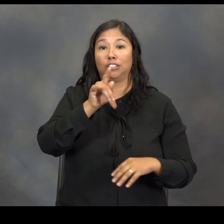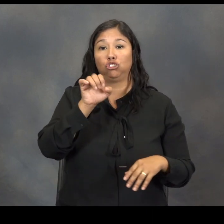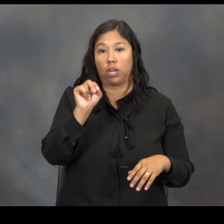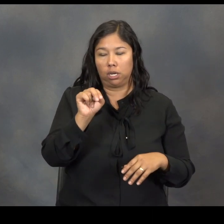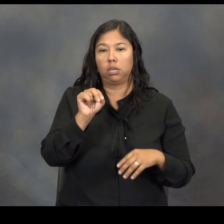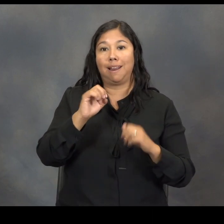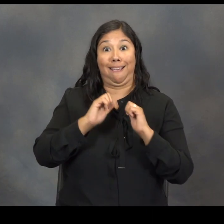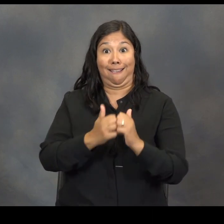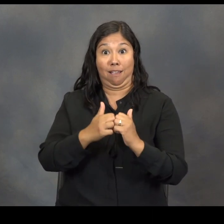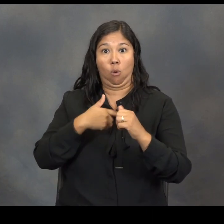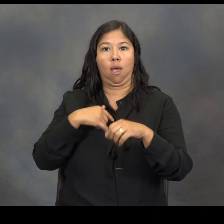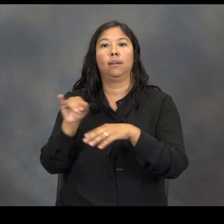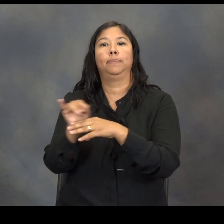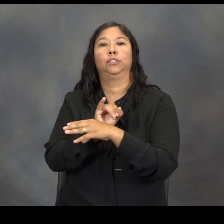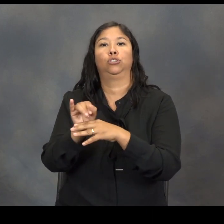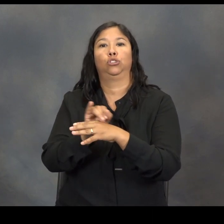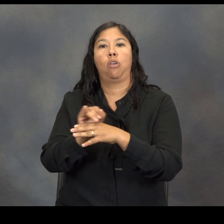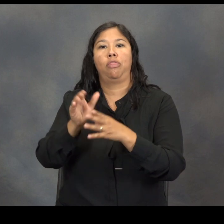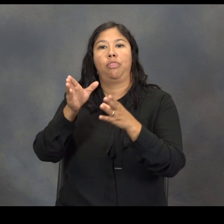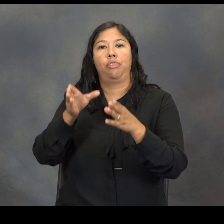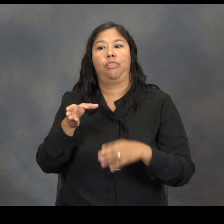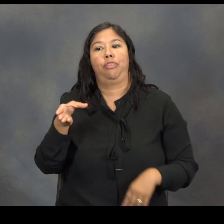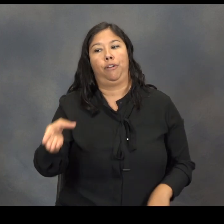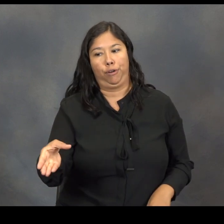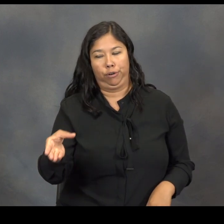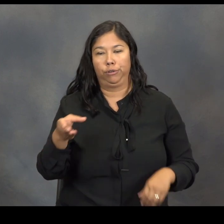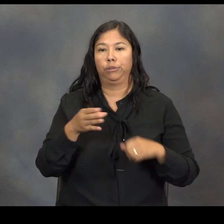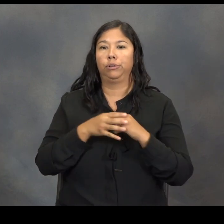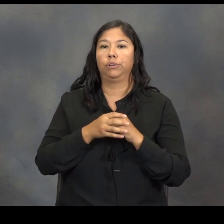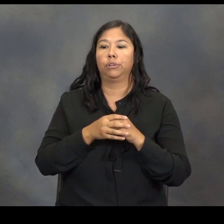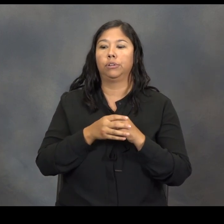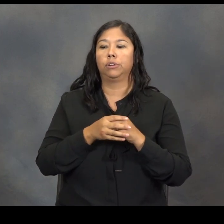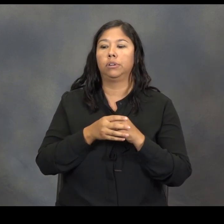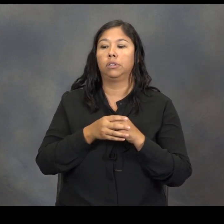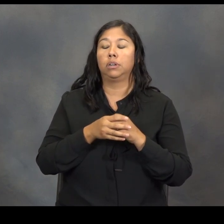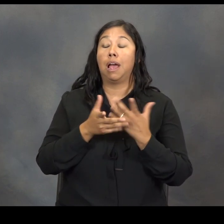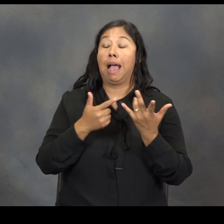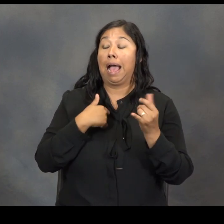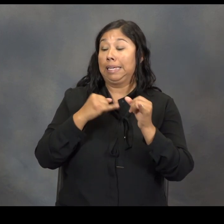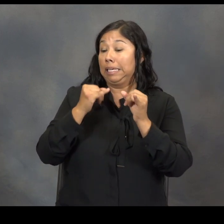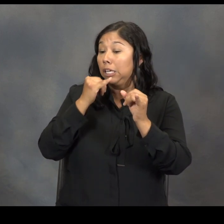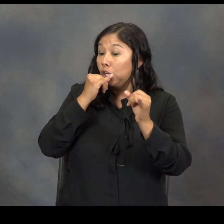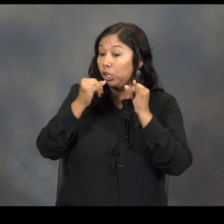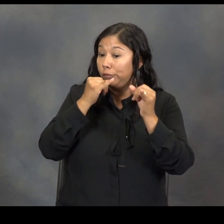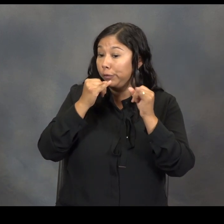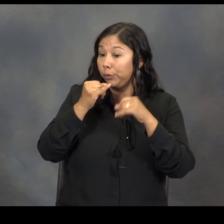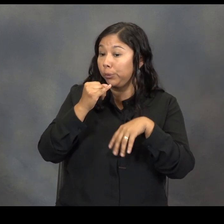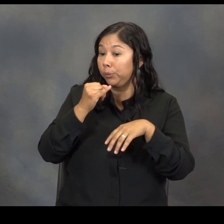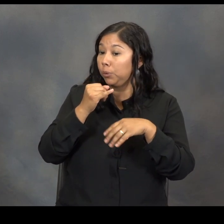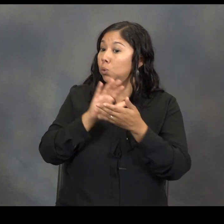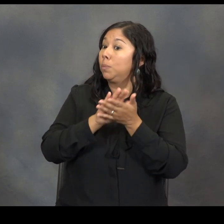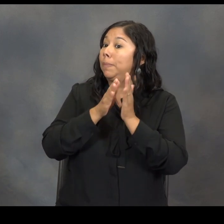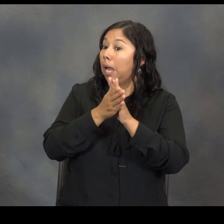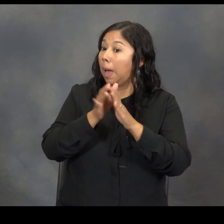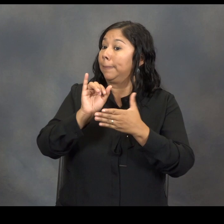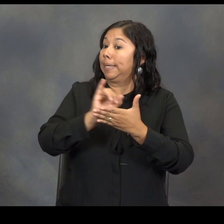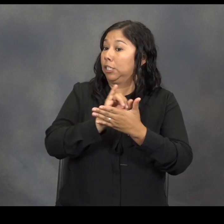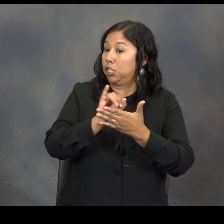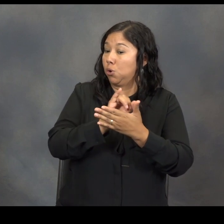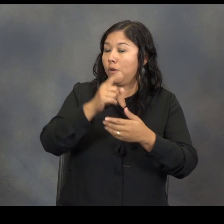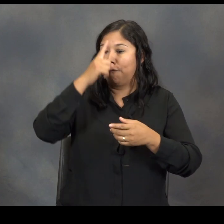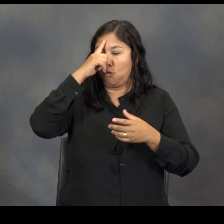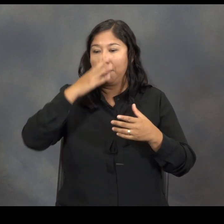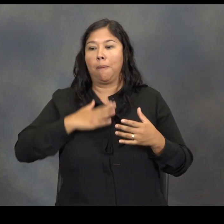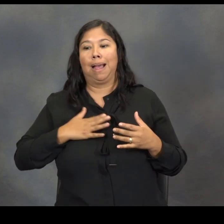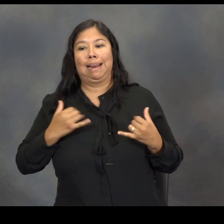an internship. And actually, I interviewed to be an intern for the